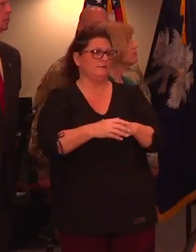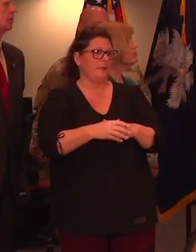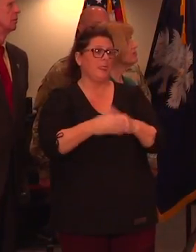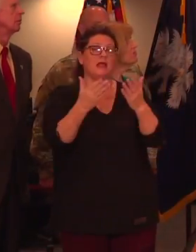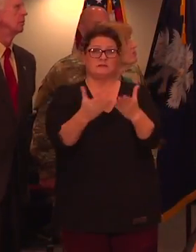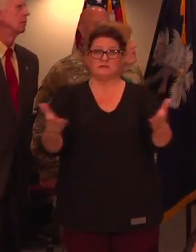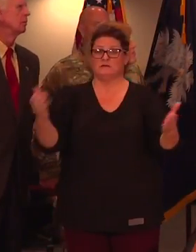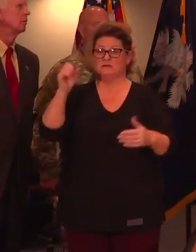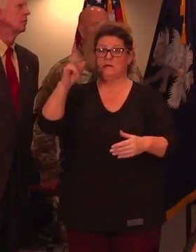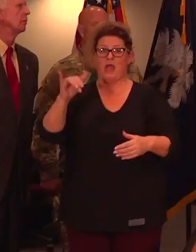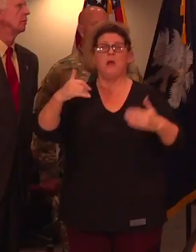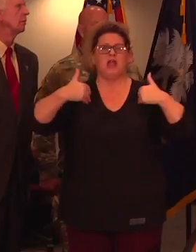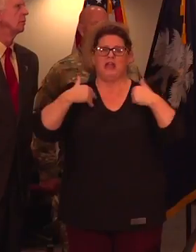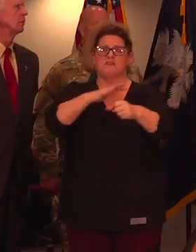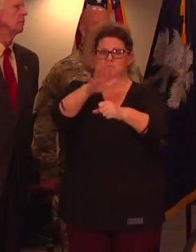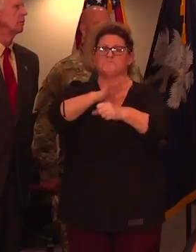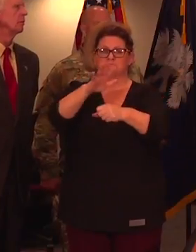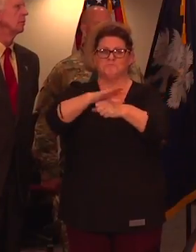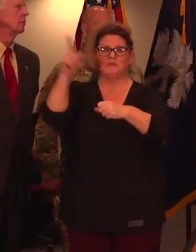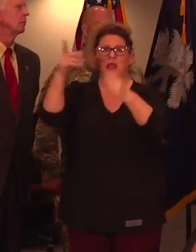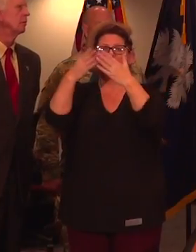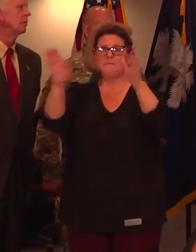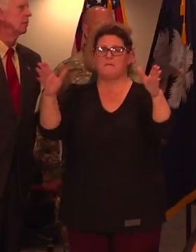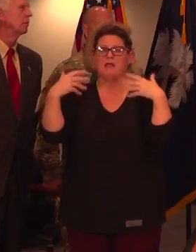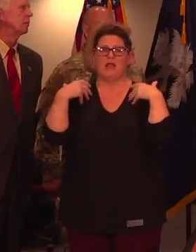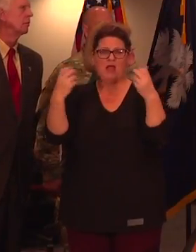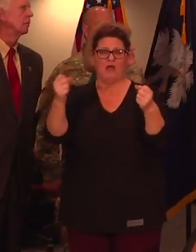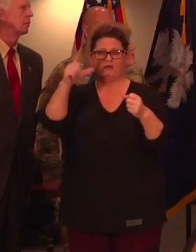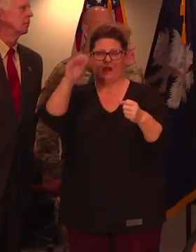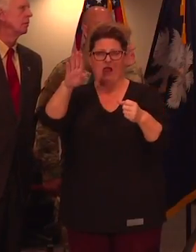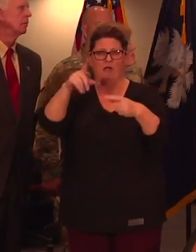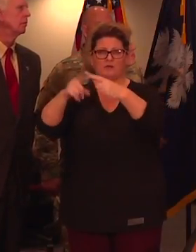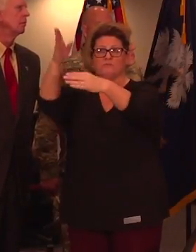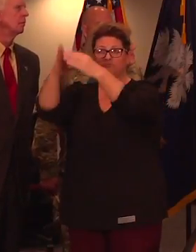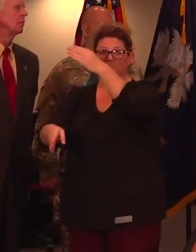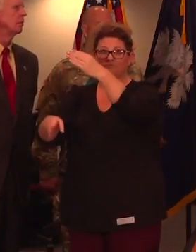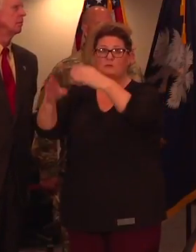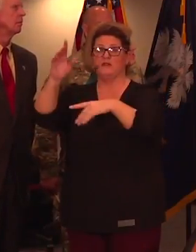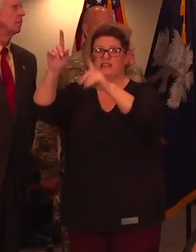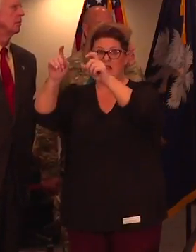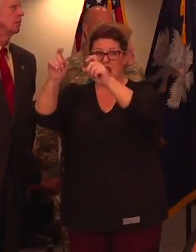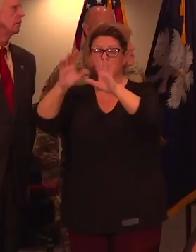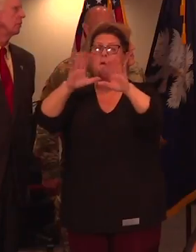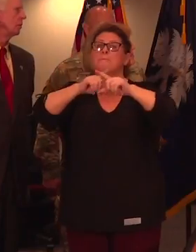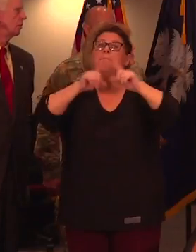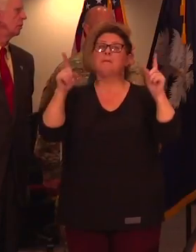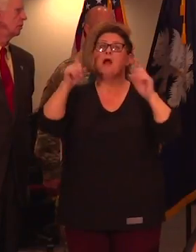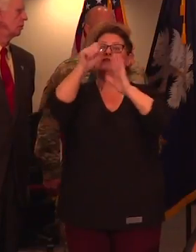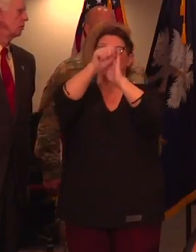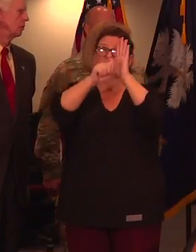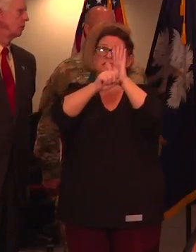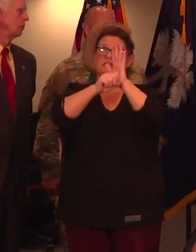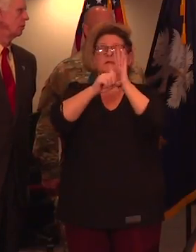Supplies, we have sufficient supplies in our public health lab to complete tests. But there is a statewide,